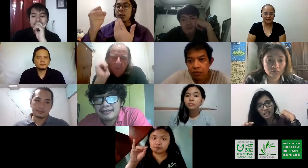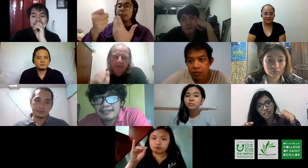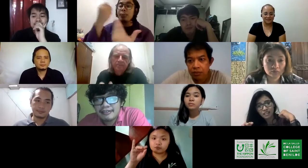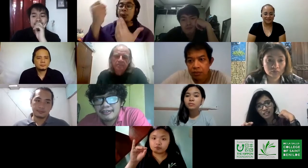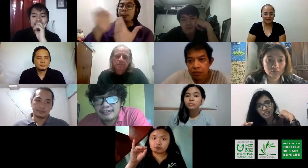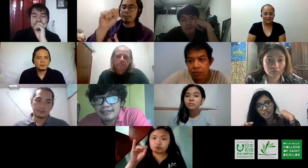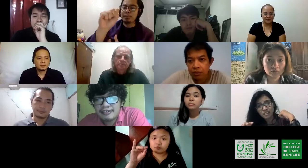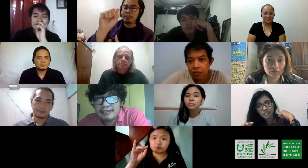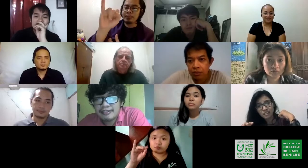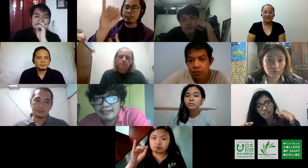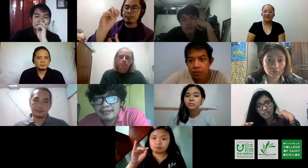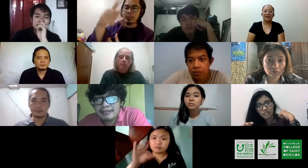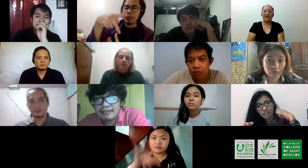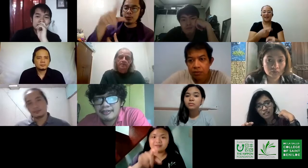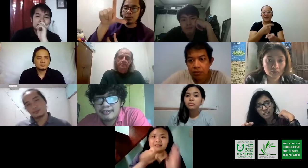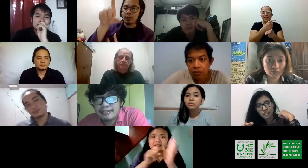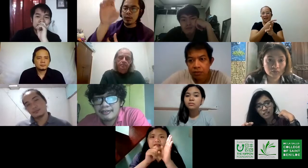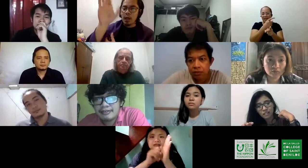Right.